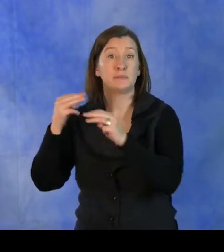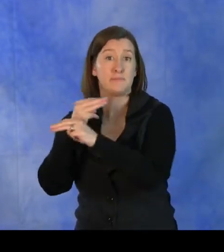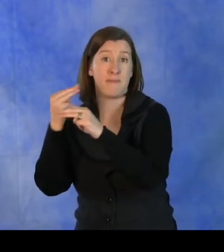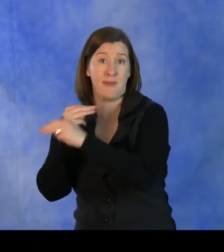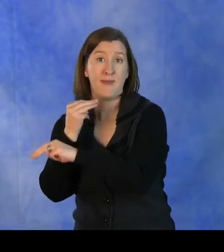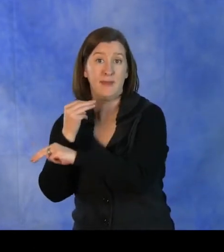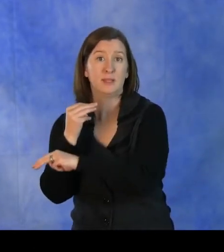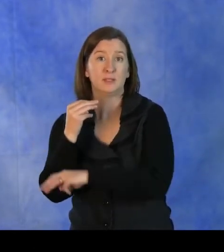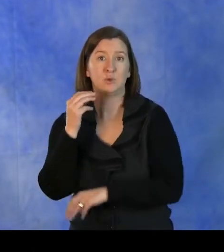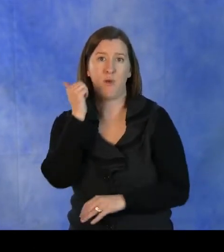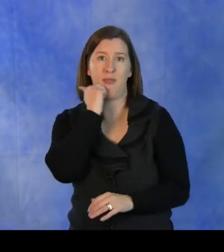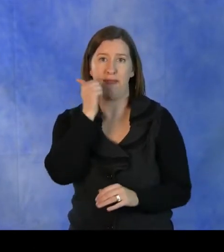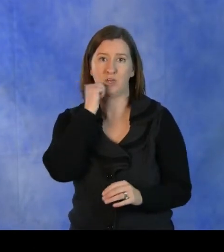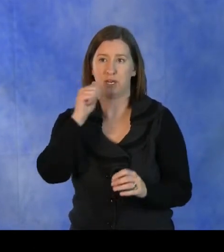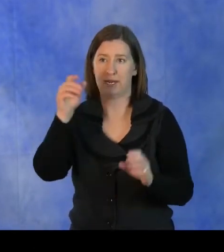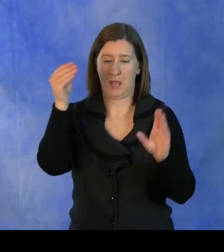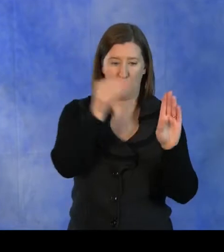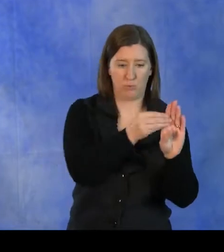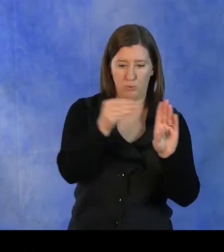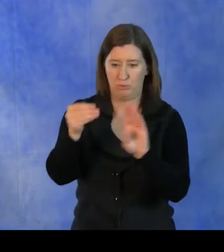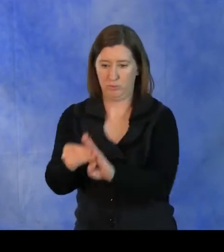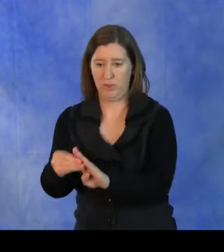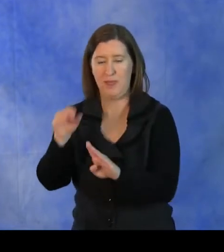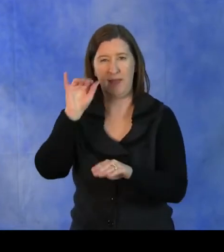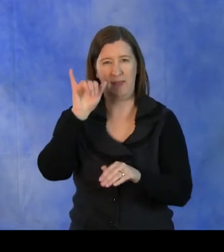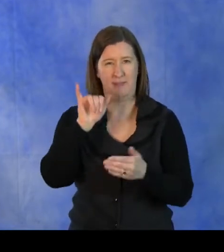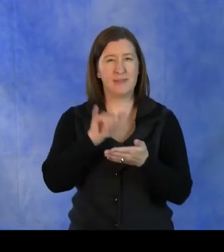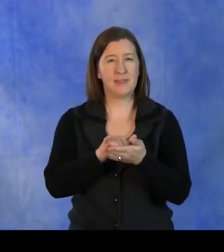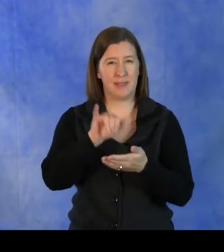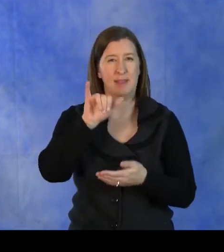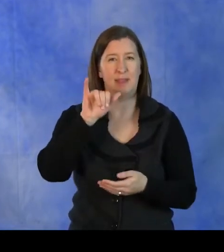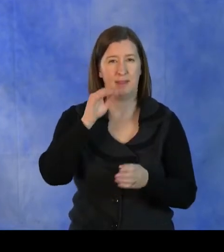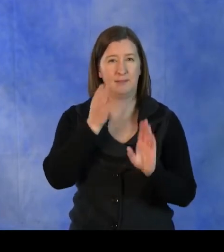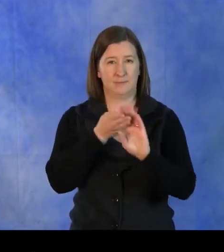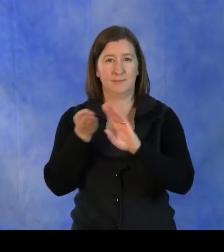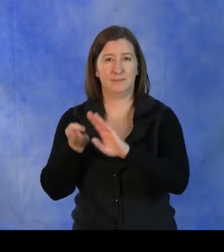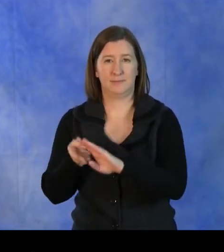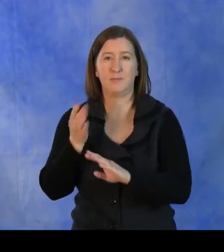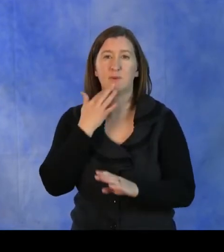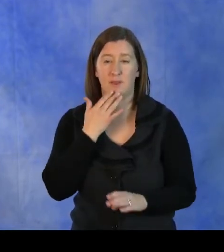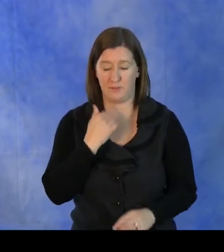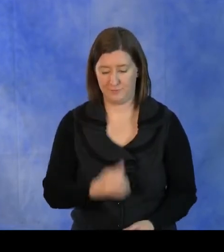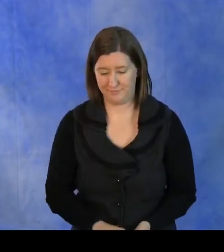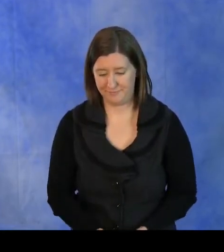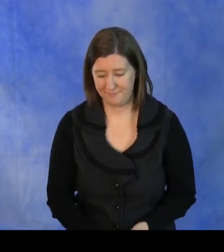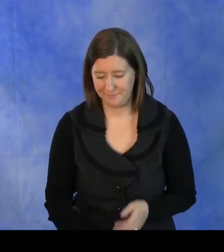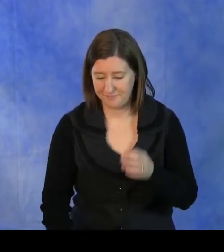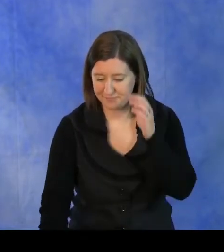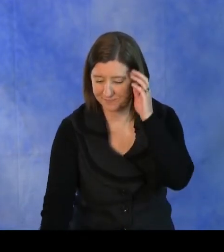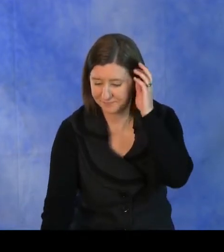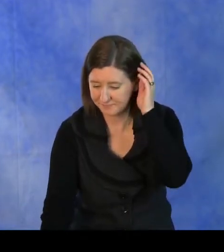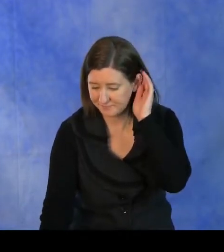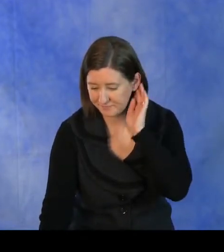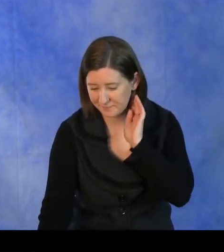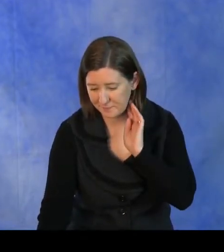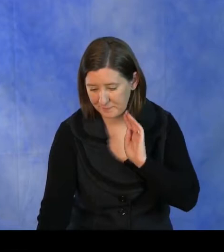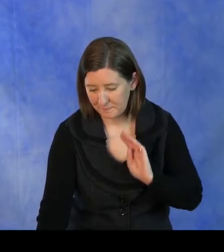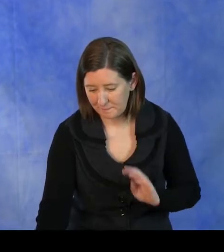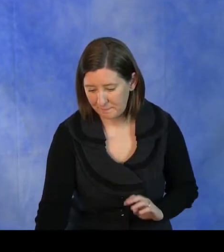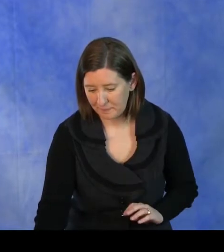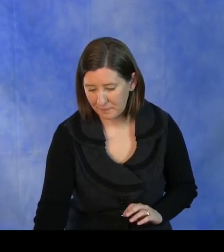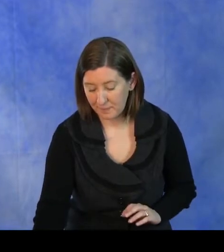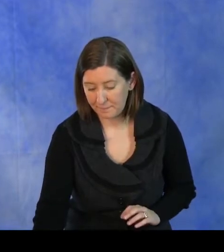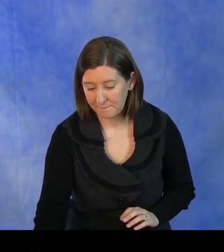English and purple would be math. So every day they can put everything in the correct folder.